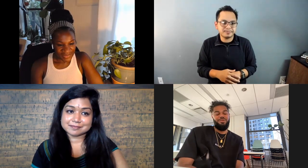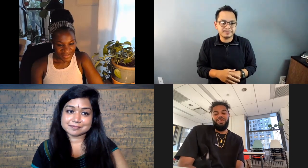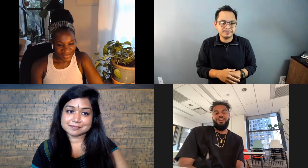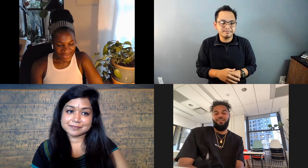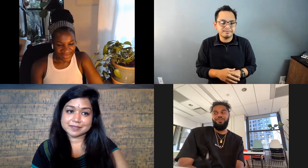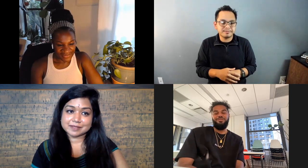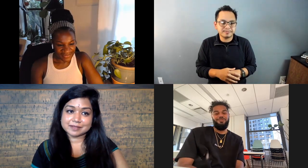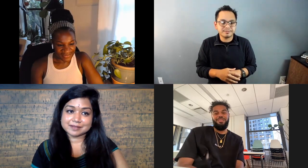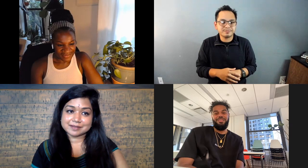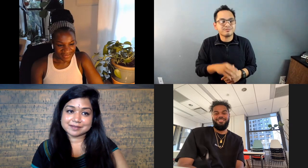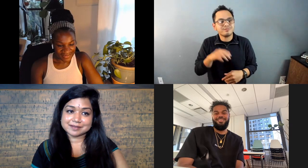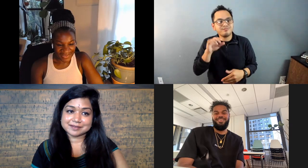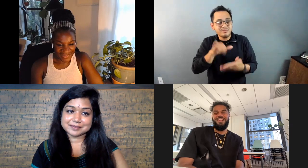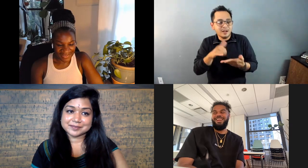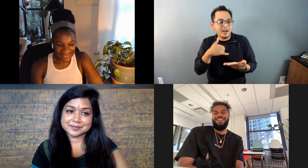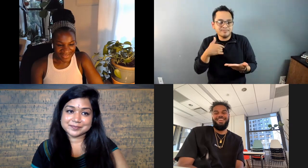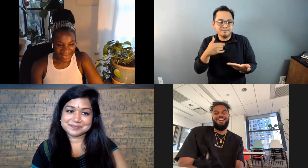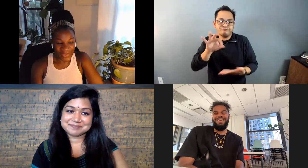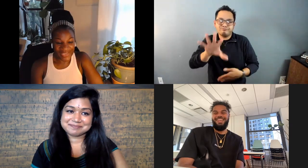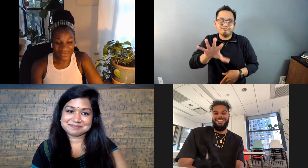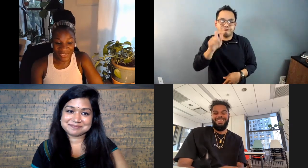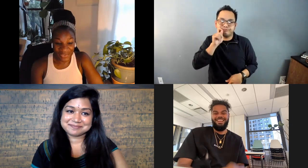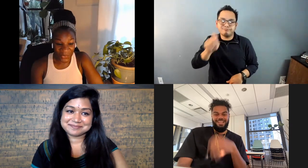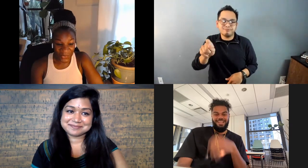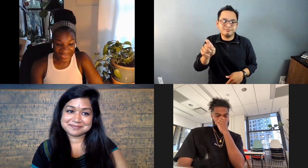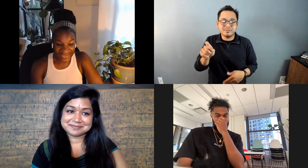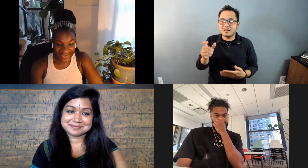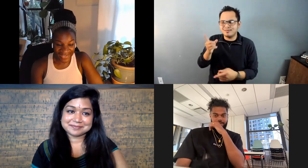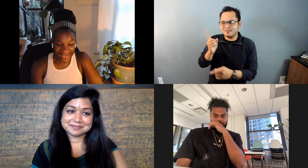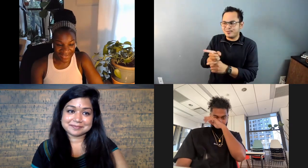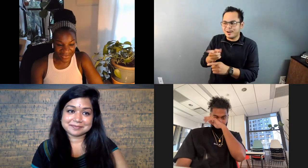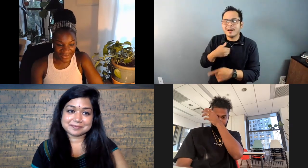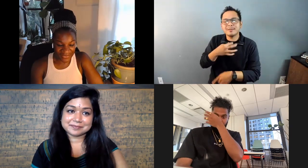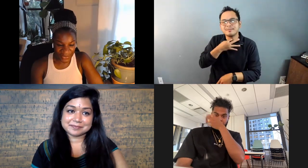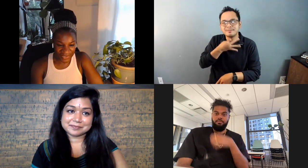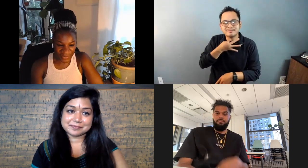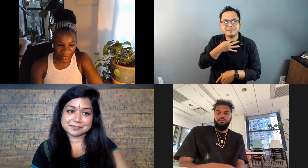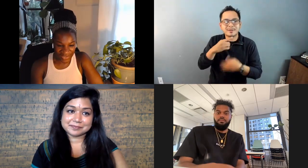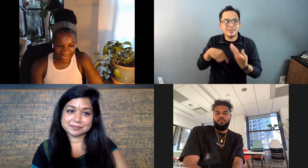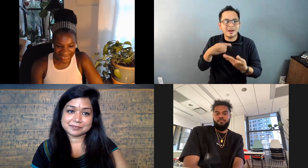naturally doing shit instead of just like being like, oh, let's make a month for all of y'all, or let's